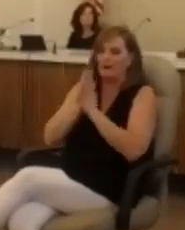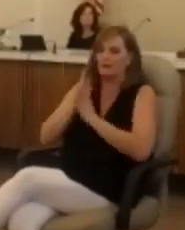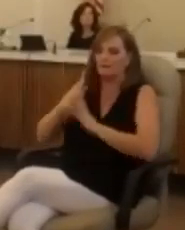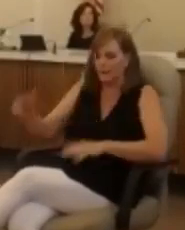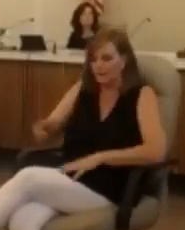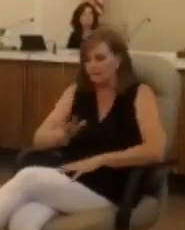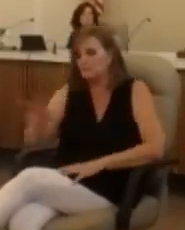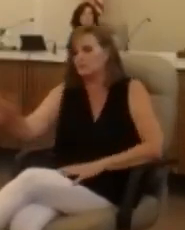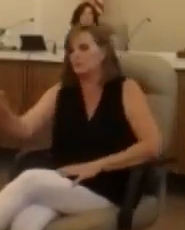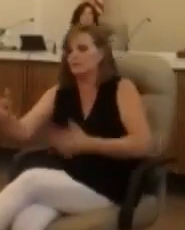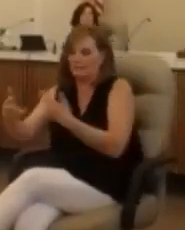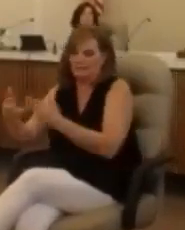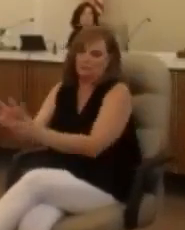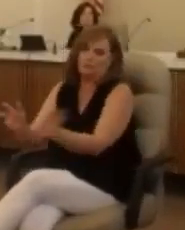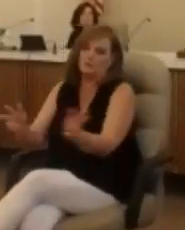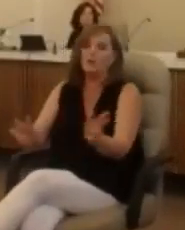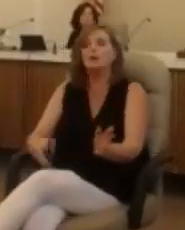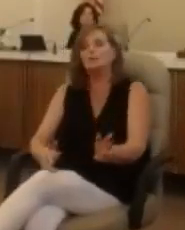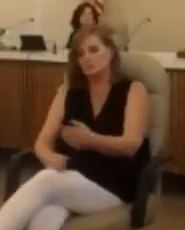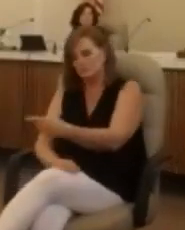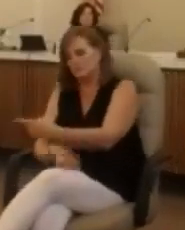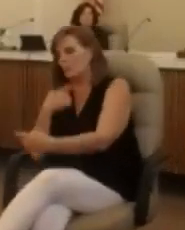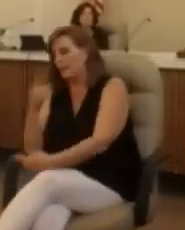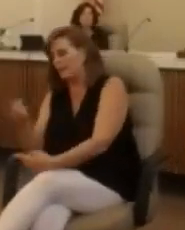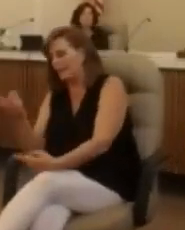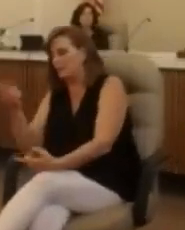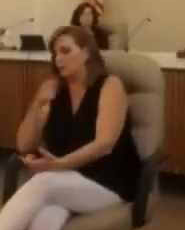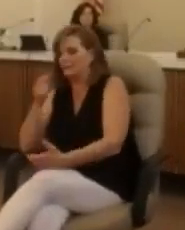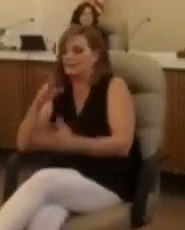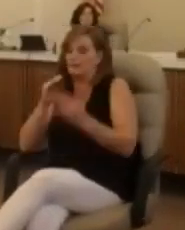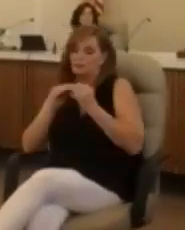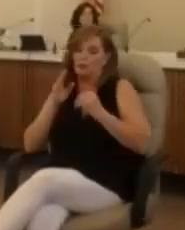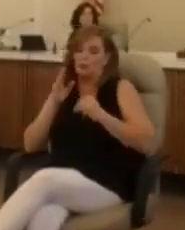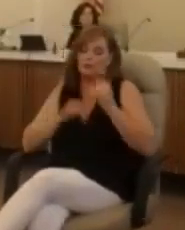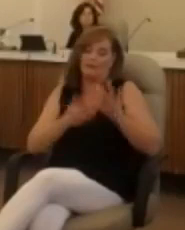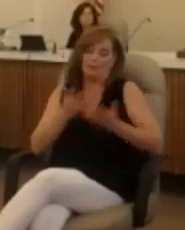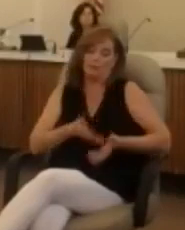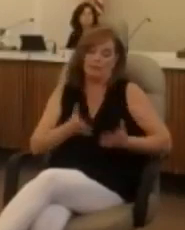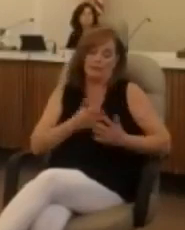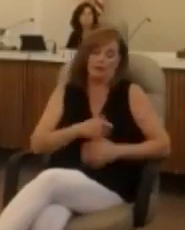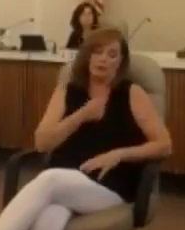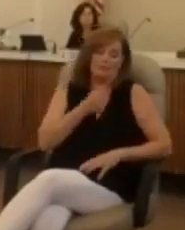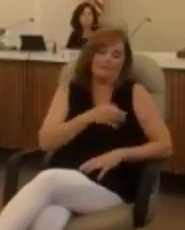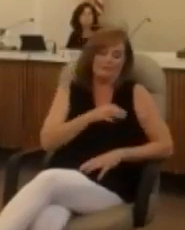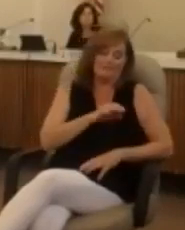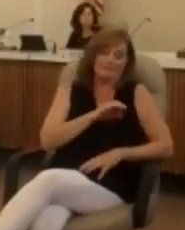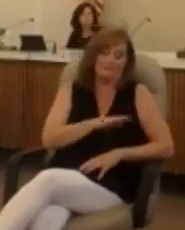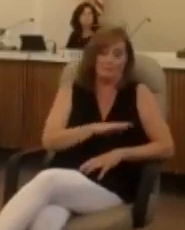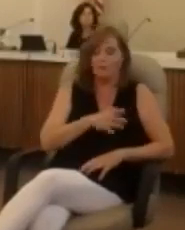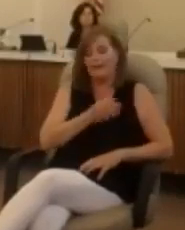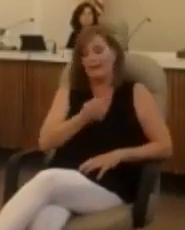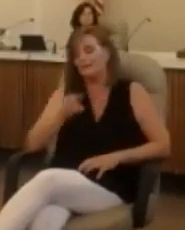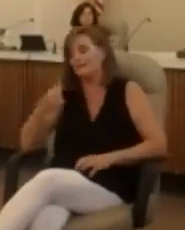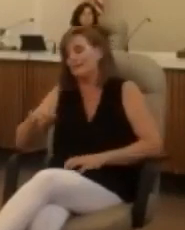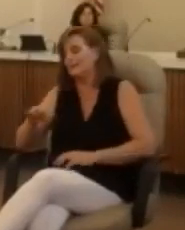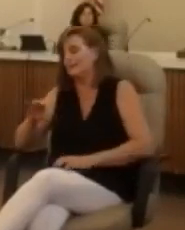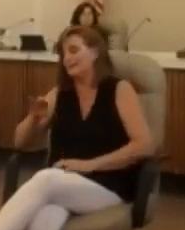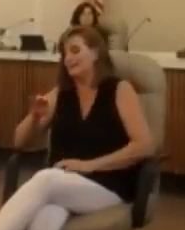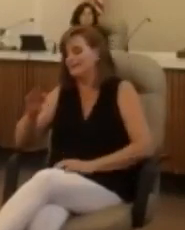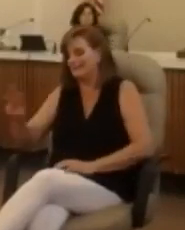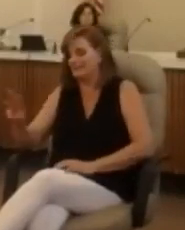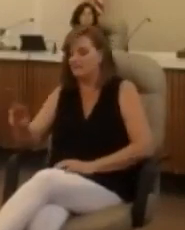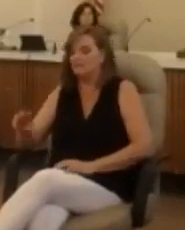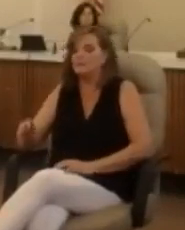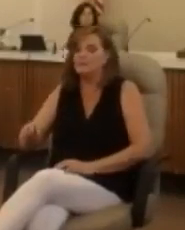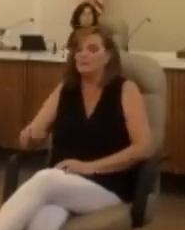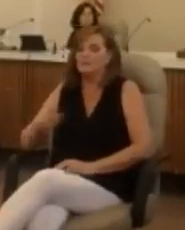today? You know, what I'm saying is there's more than there was in 1994 or 96. If I go back to the planning board meeting from a few weeks ago, I could tell